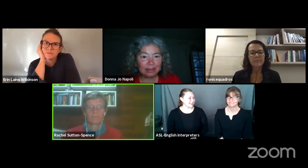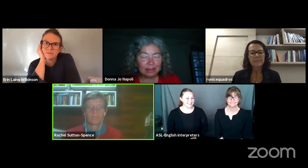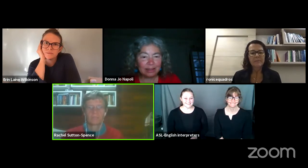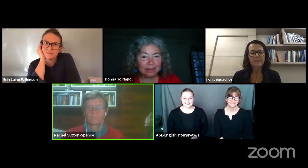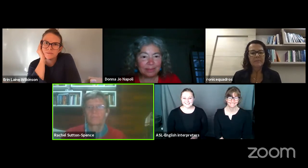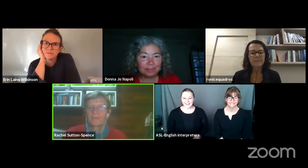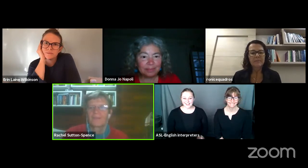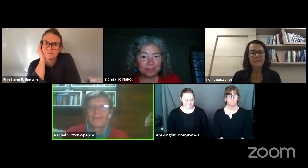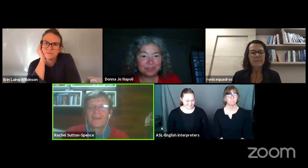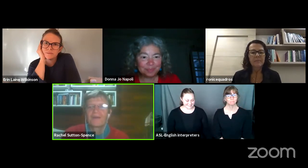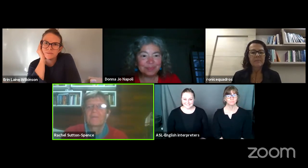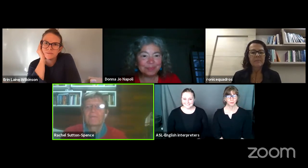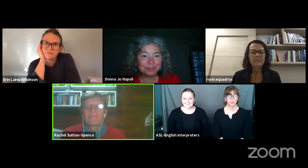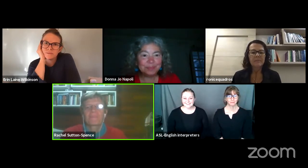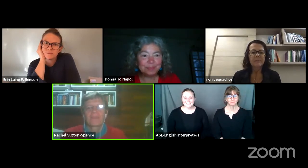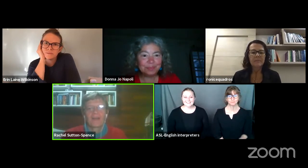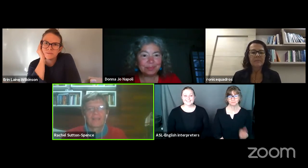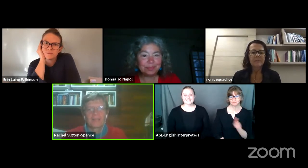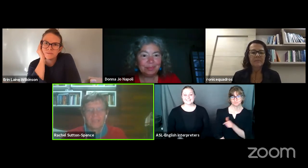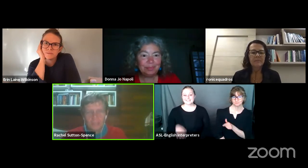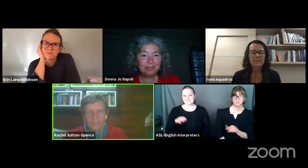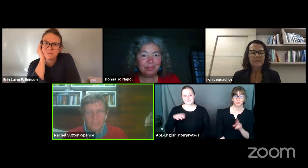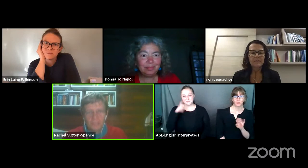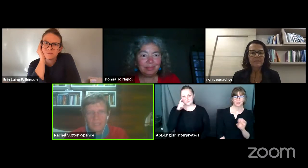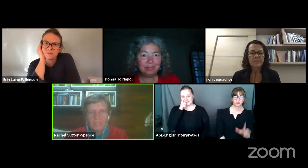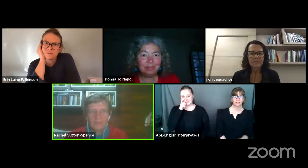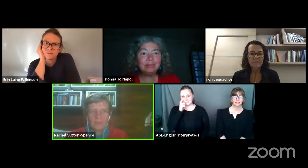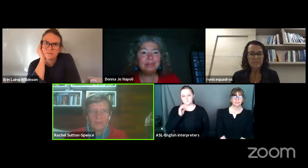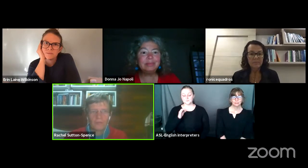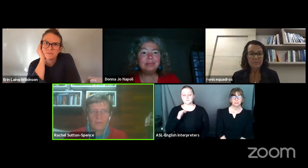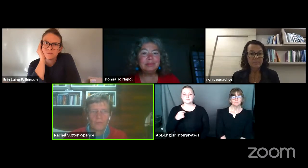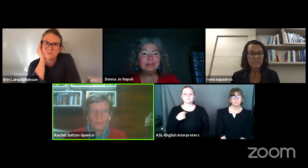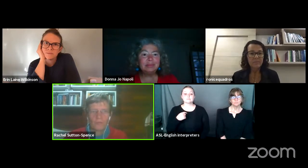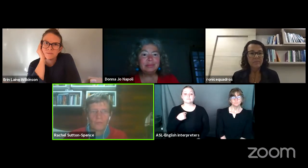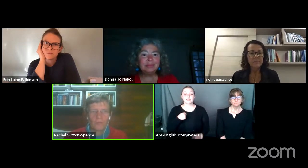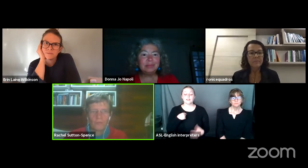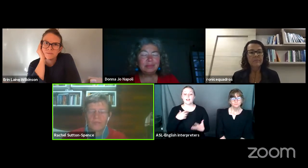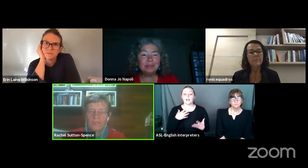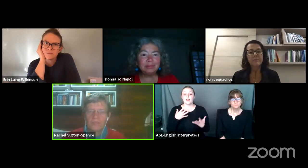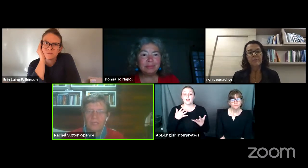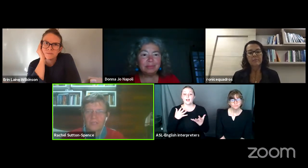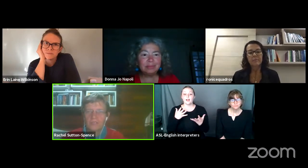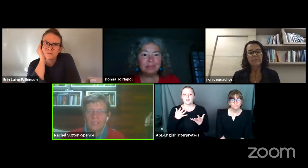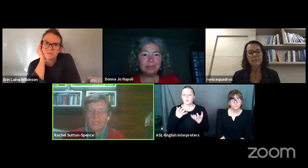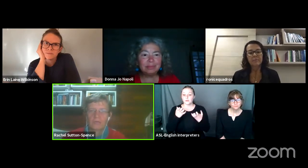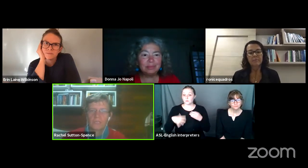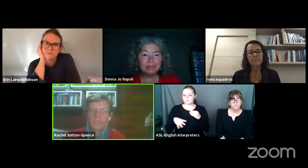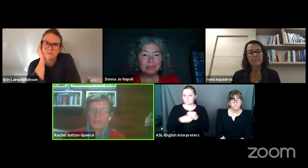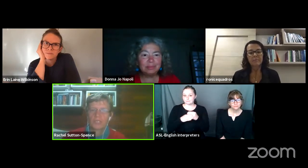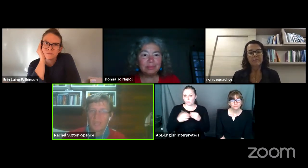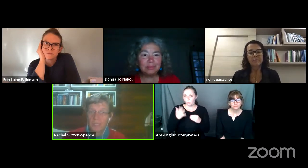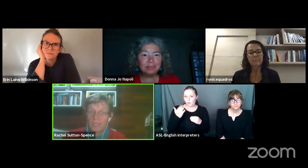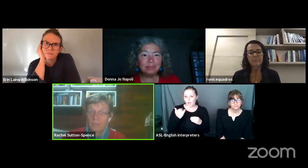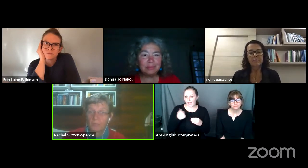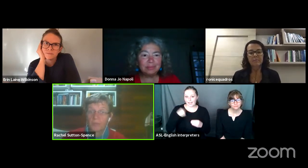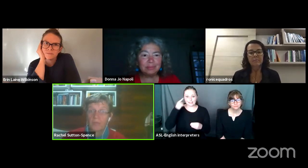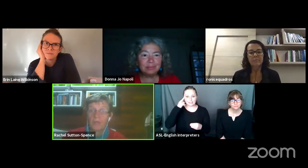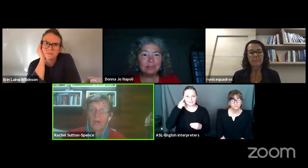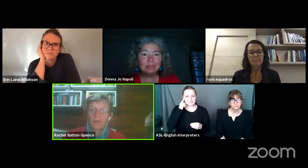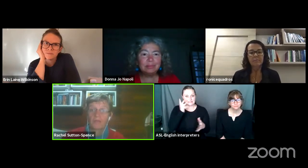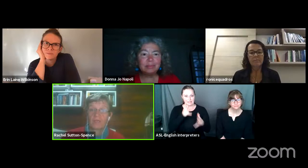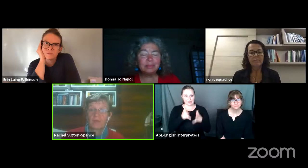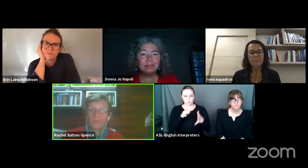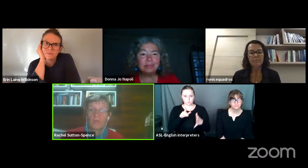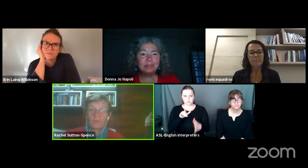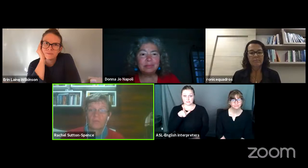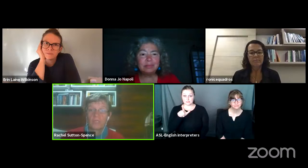that better? I'd like to add here why I think sign language literature can help.